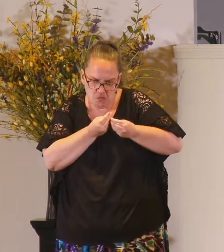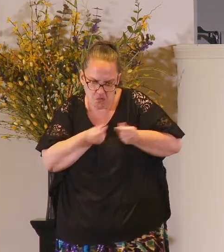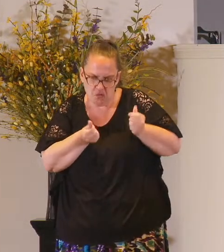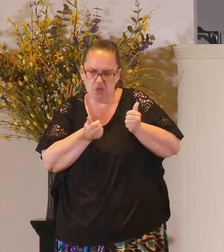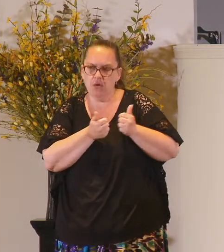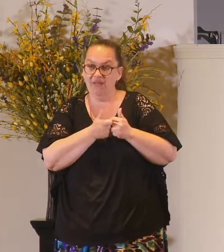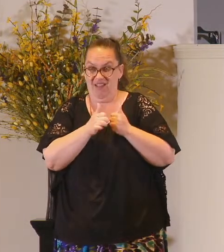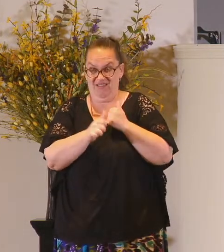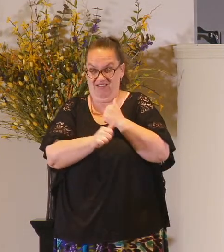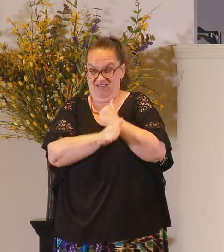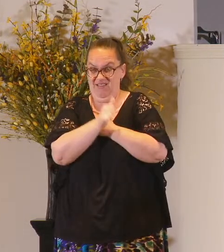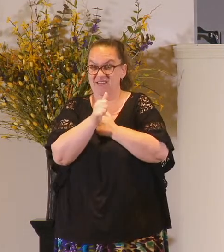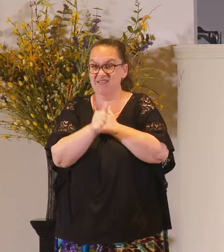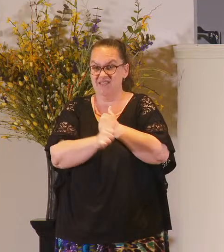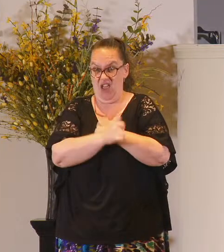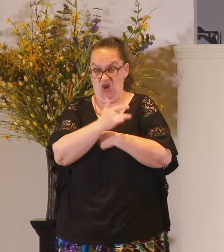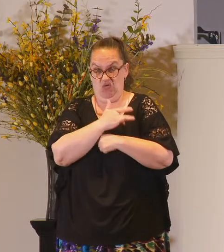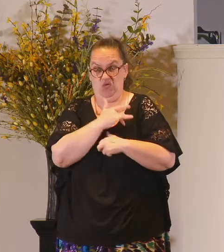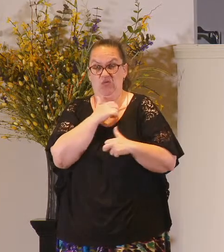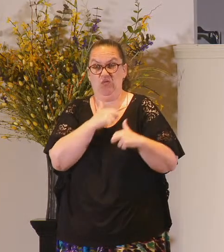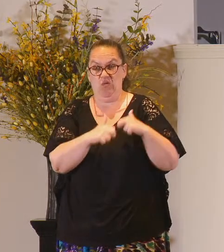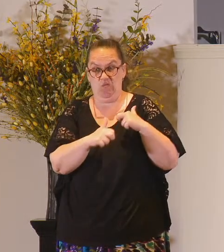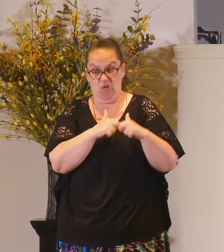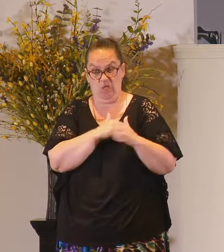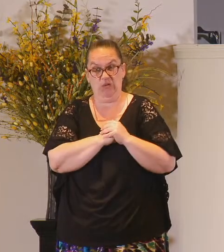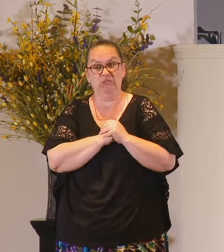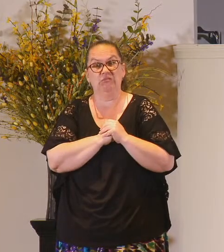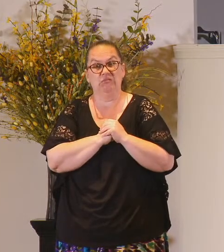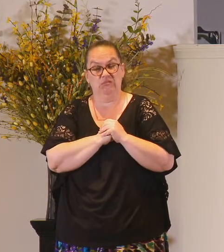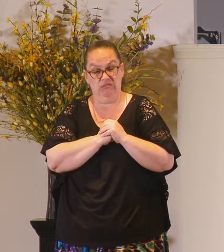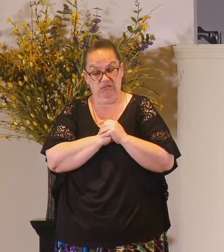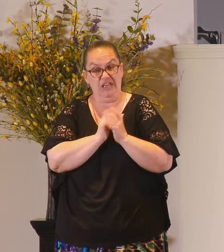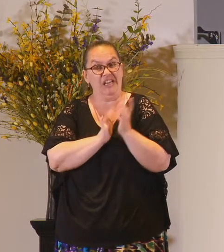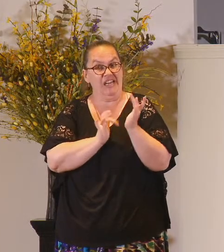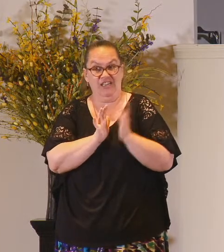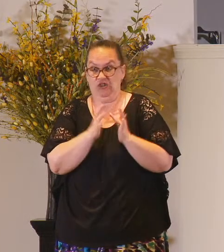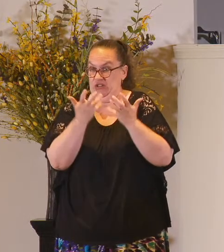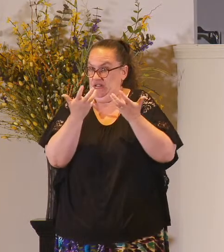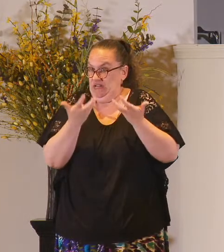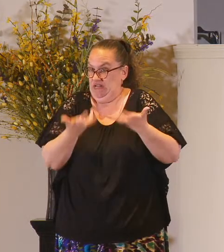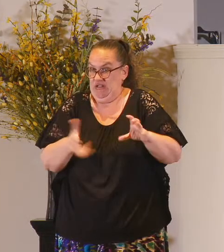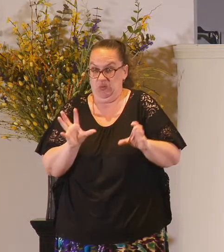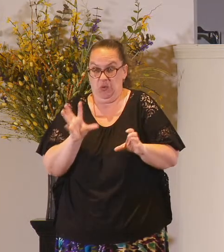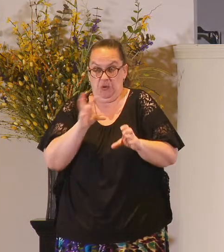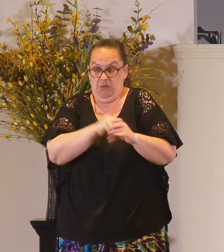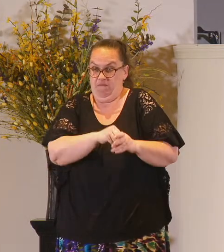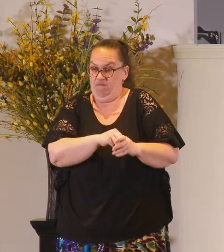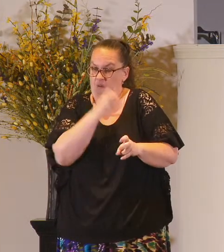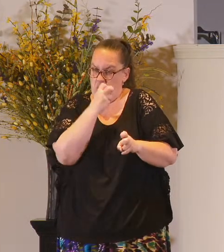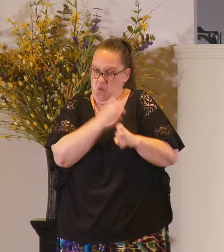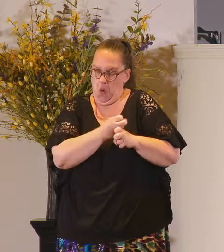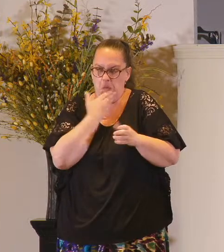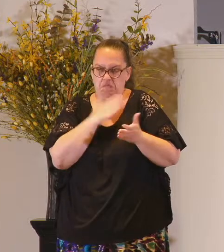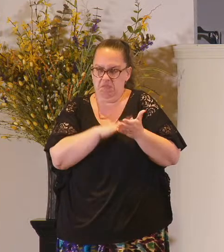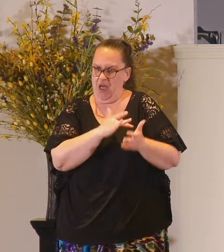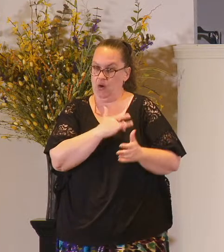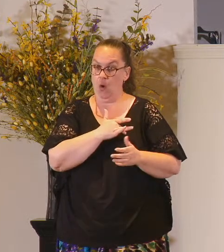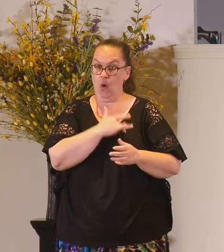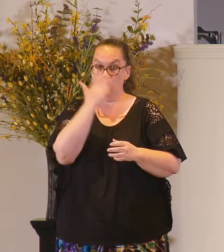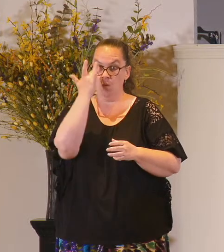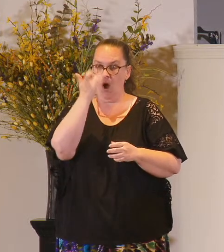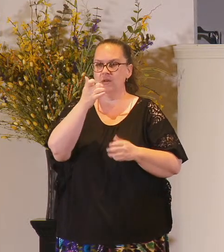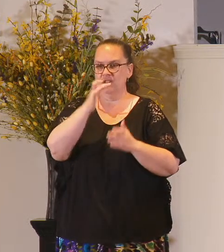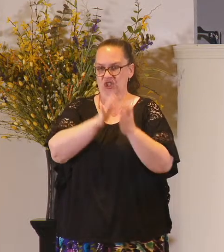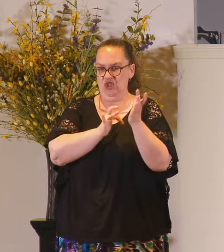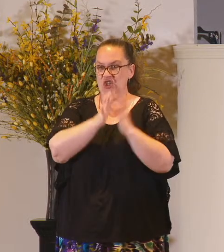That's a dangerous heart condition. And Jesus doesn't want any part of it, because he knows that